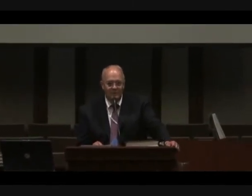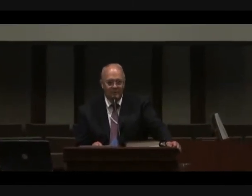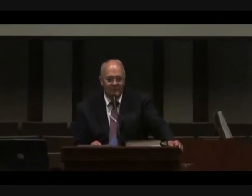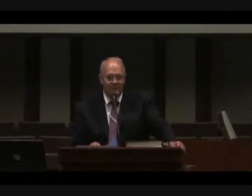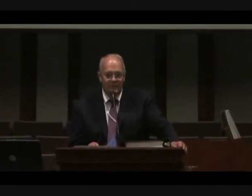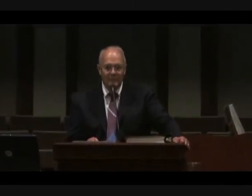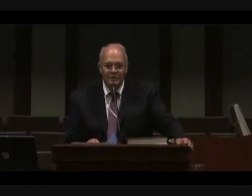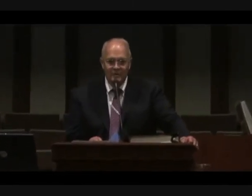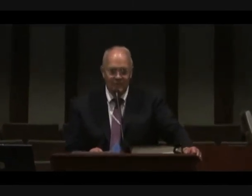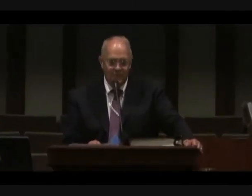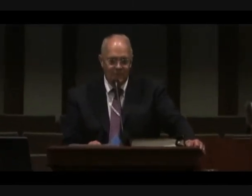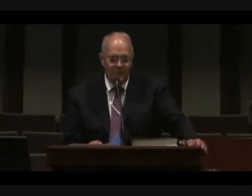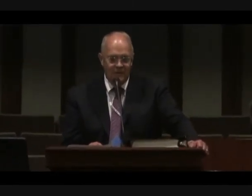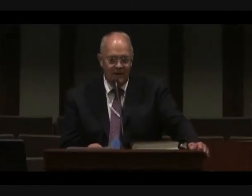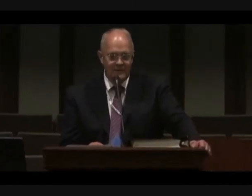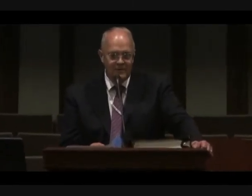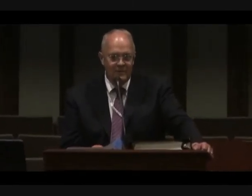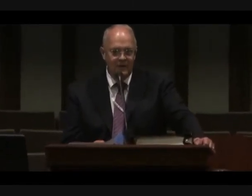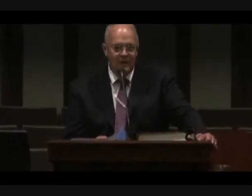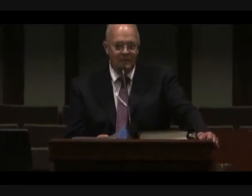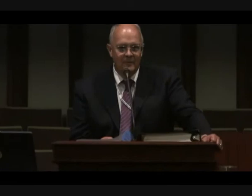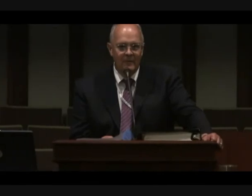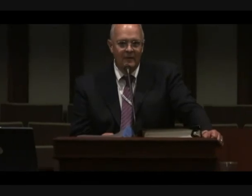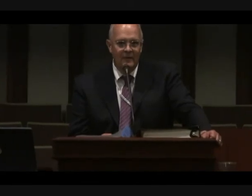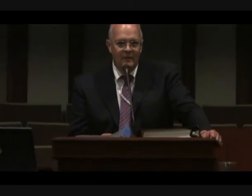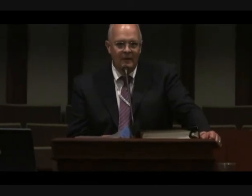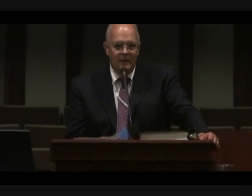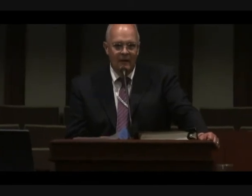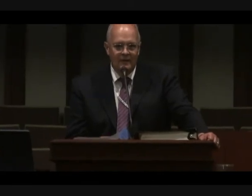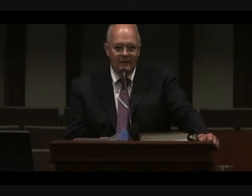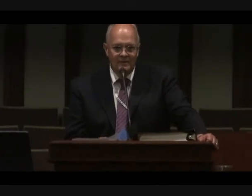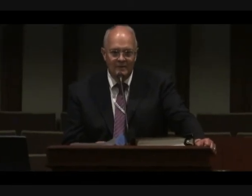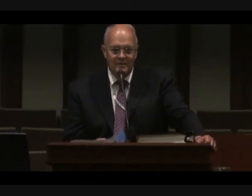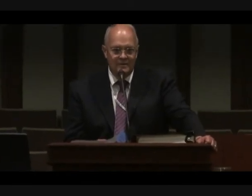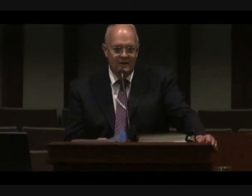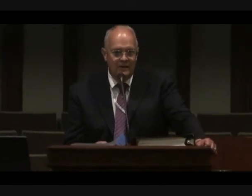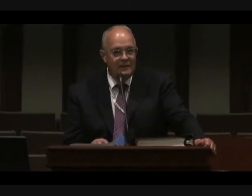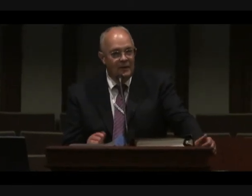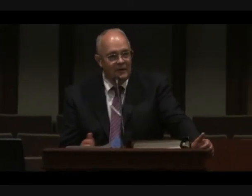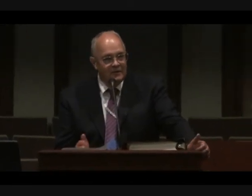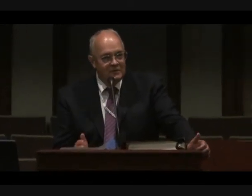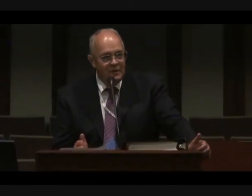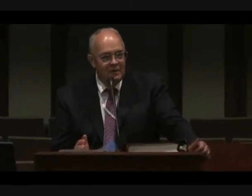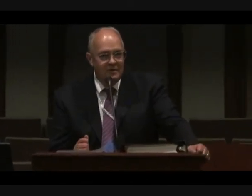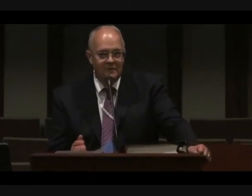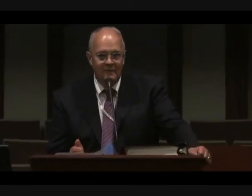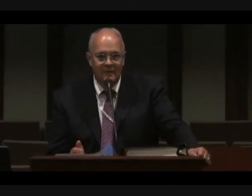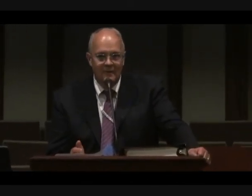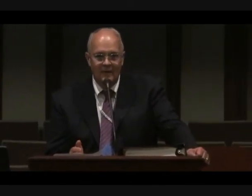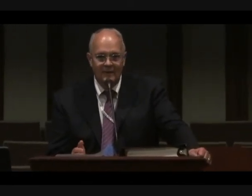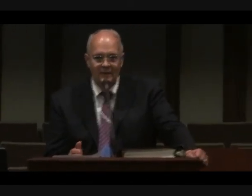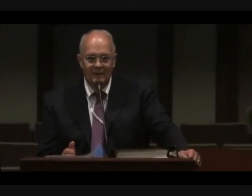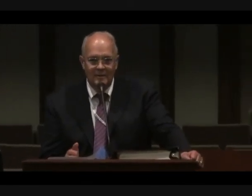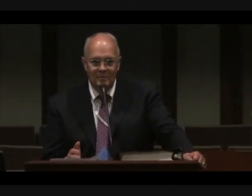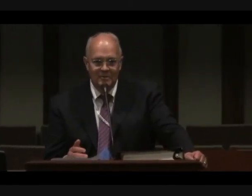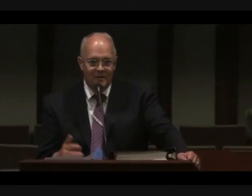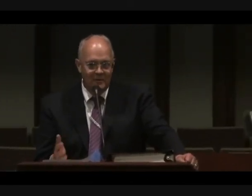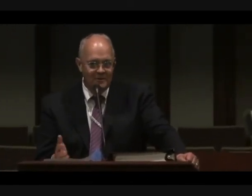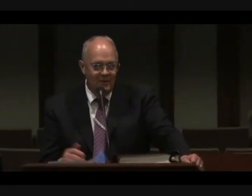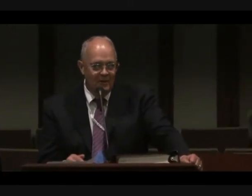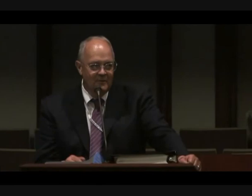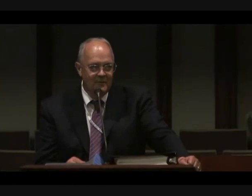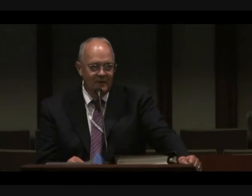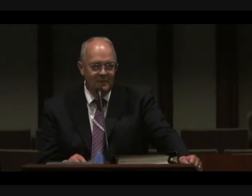value membership to Ancestry.com. And she's getting married this week, and that's